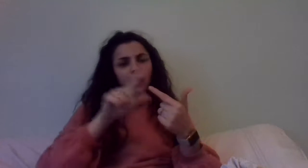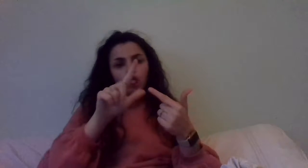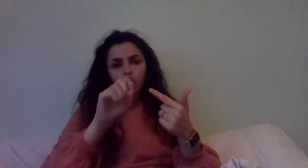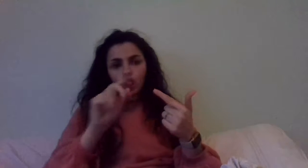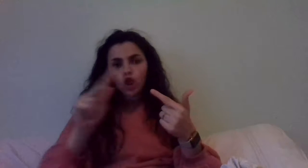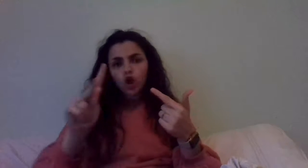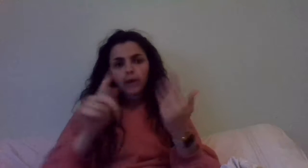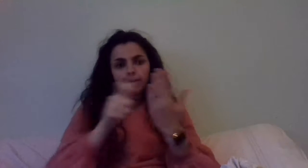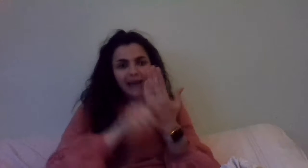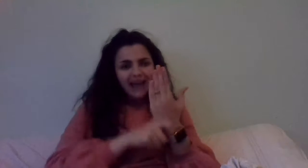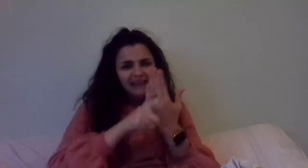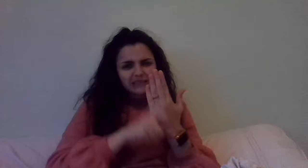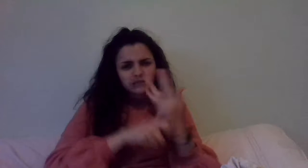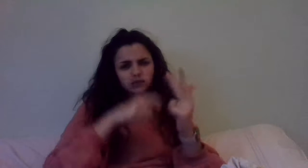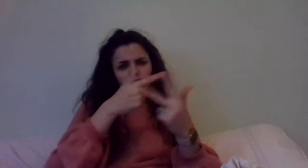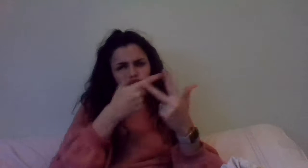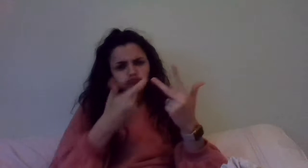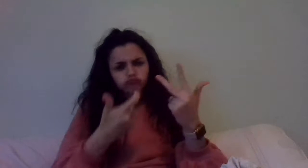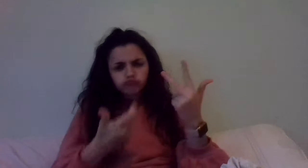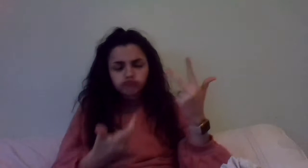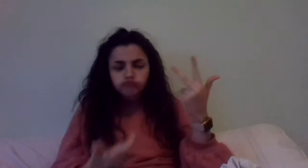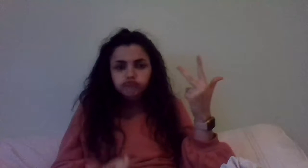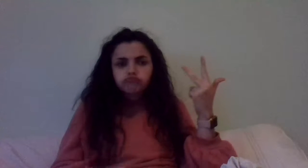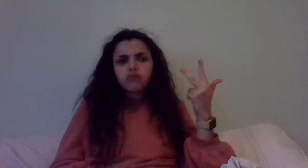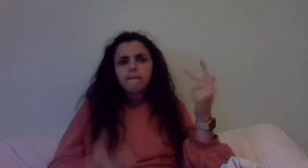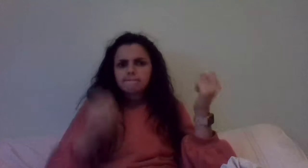distributed magazines that people across the country are